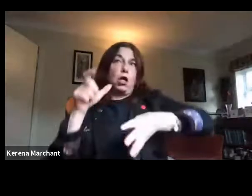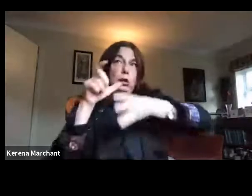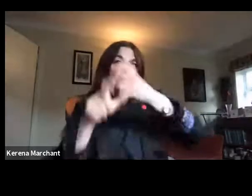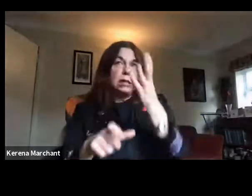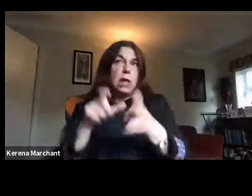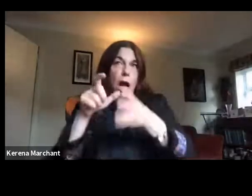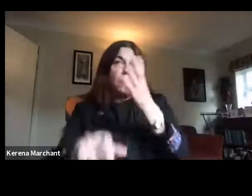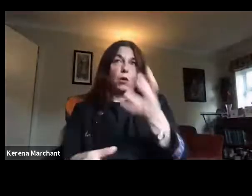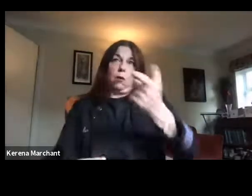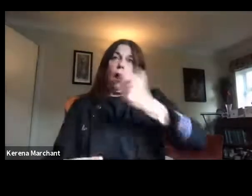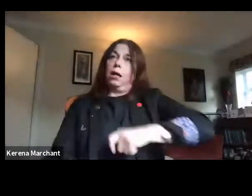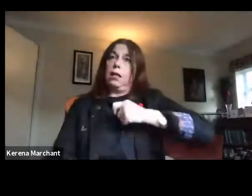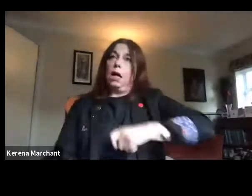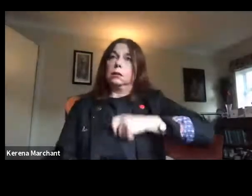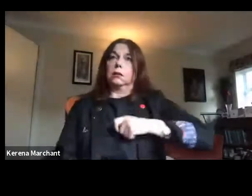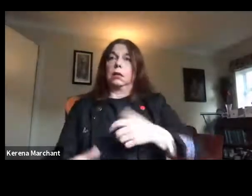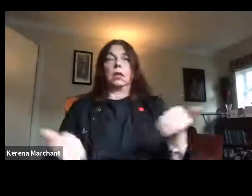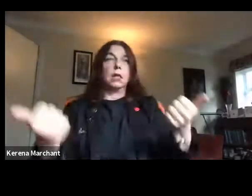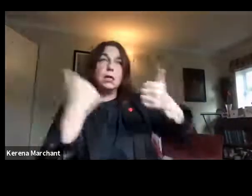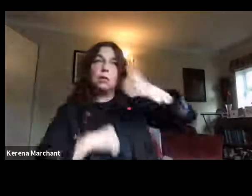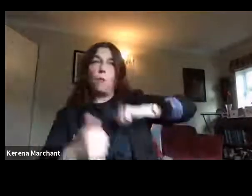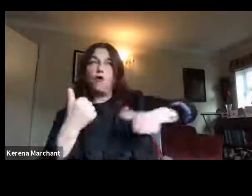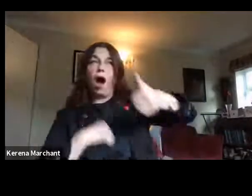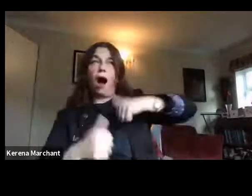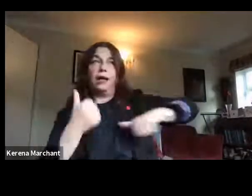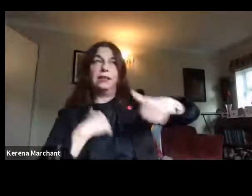that is deafhood.